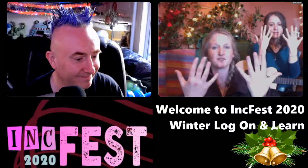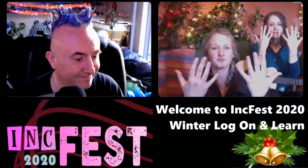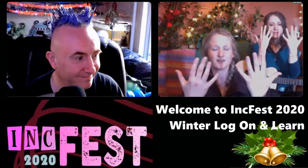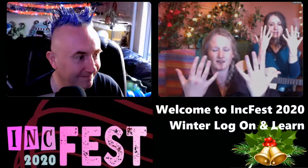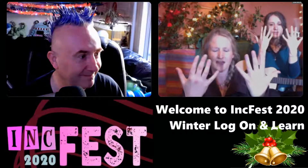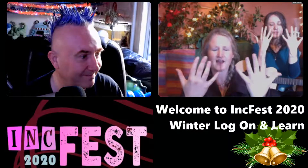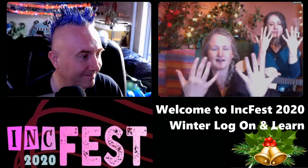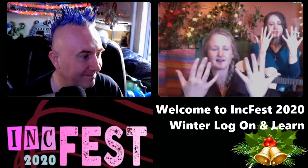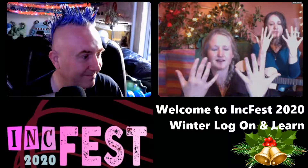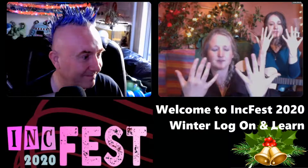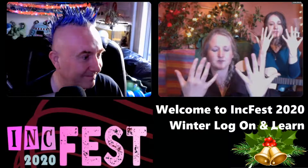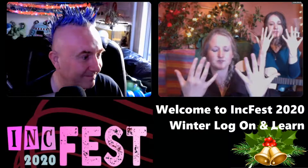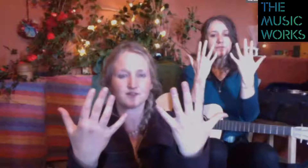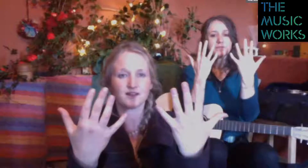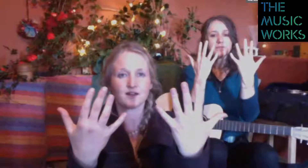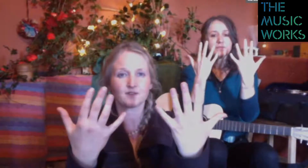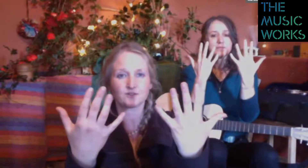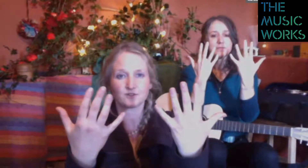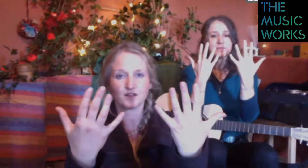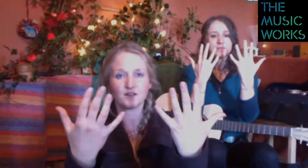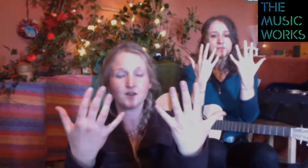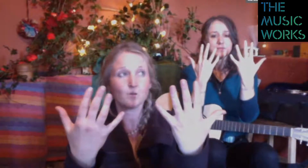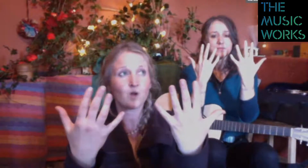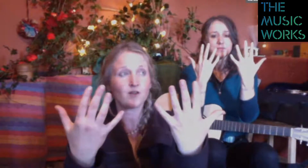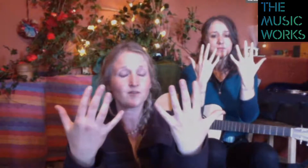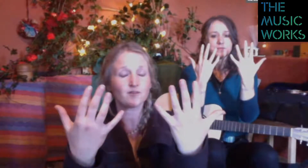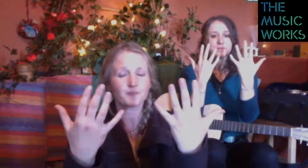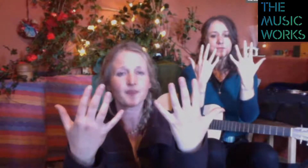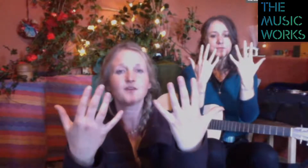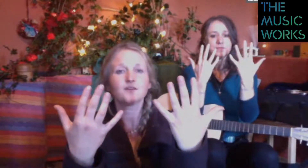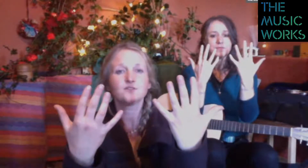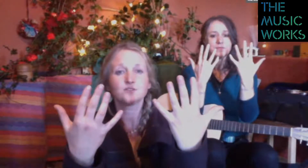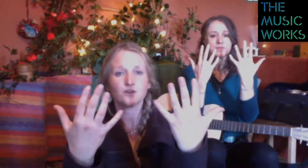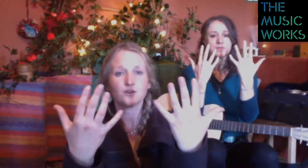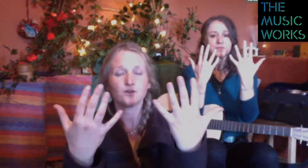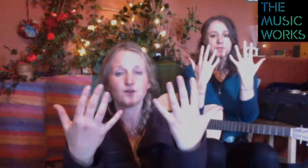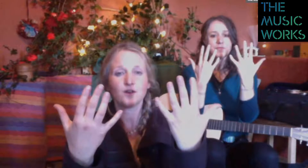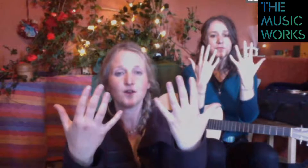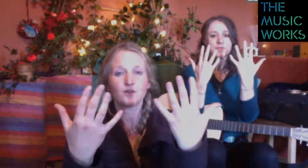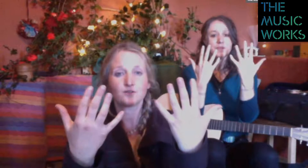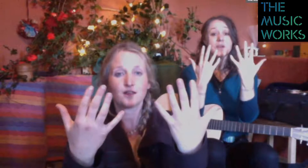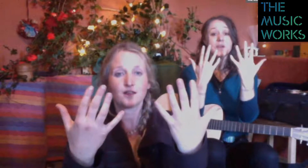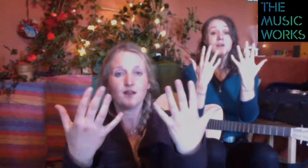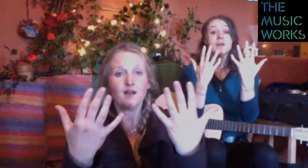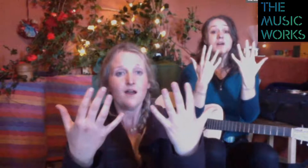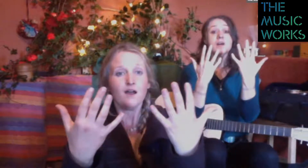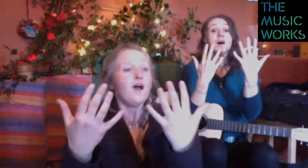they're candles. Ready after three. One, two, three.